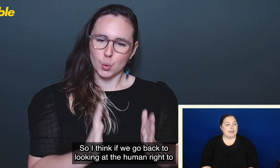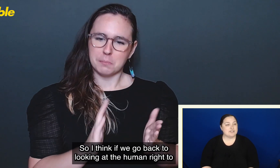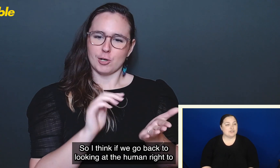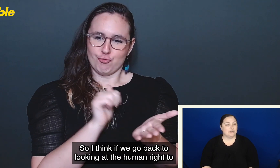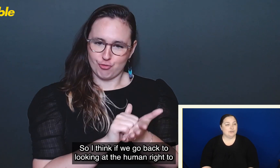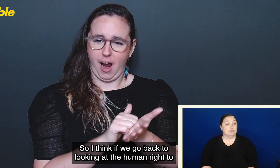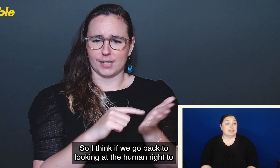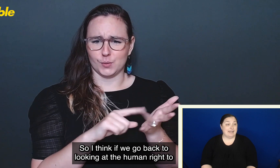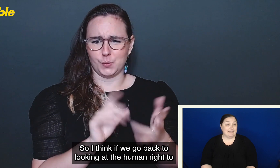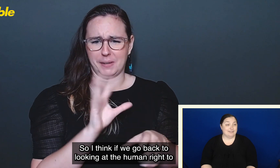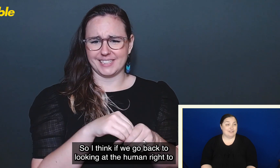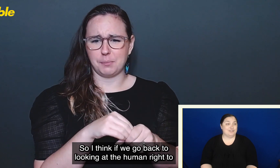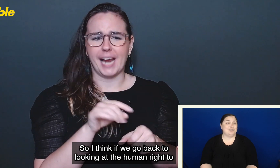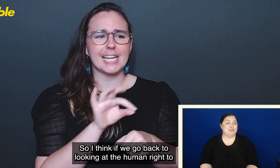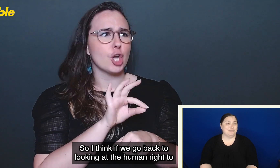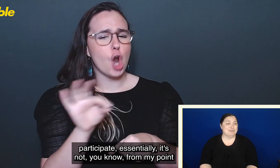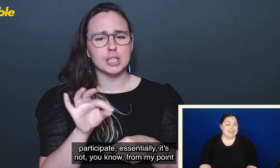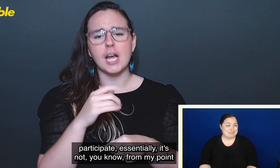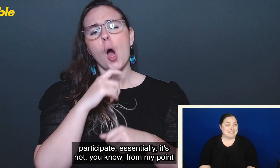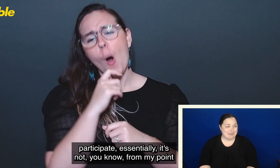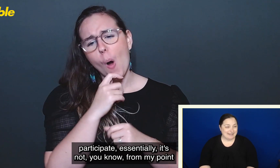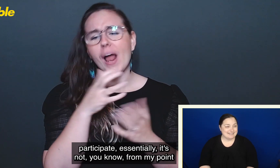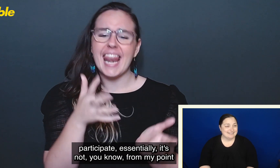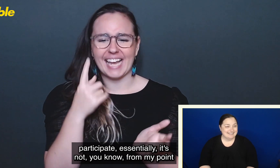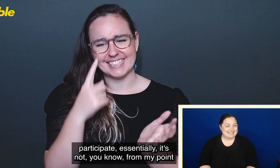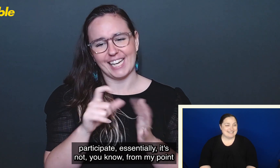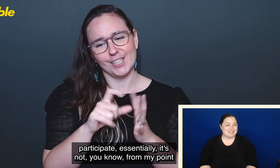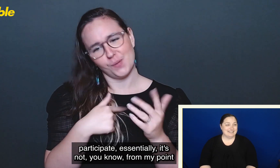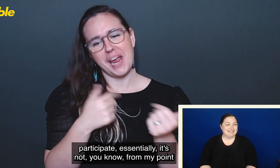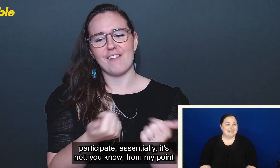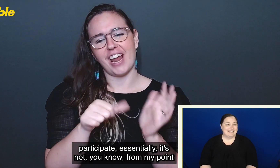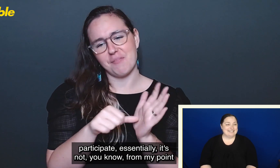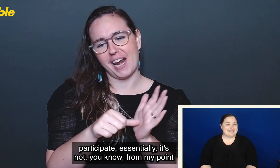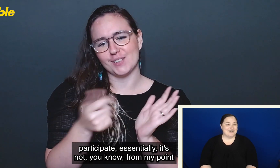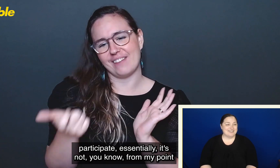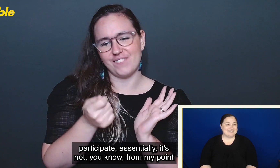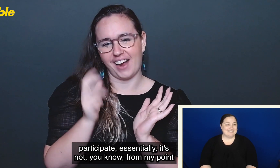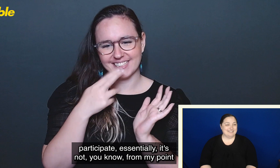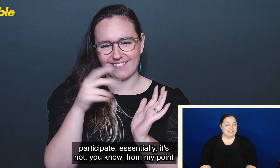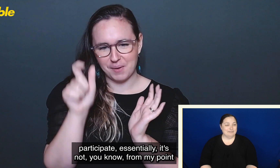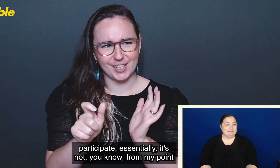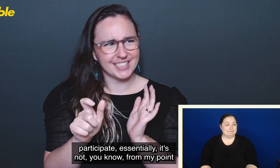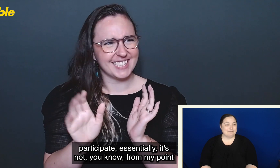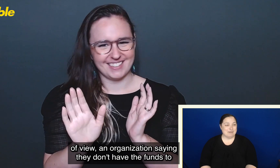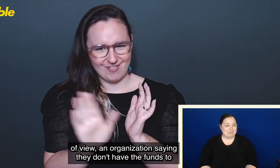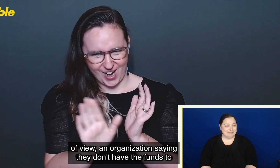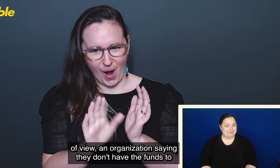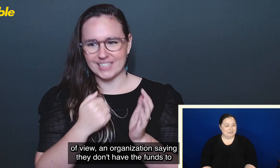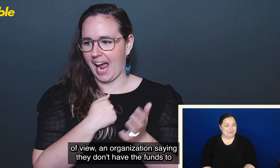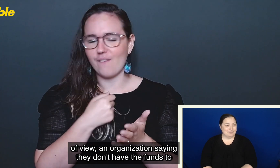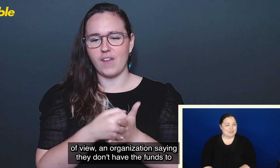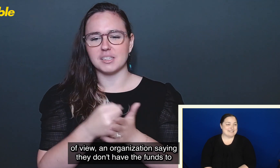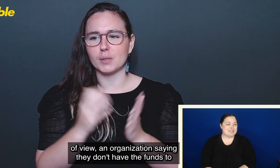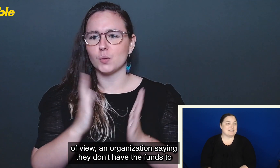back to looking at the human right to participate, essentially, it's not, from my point of